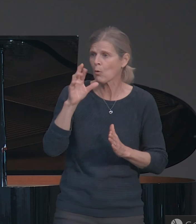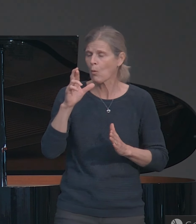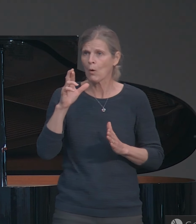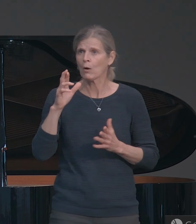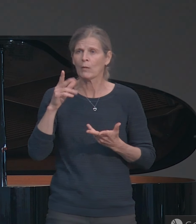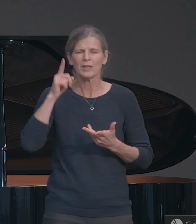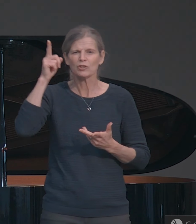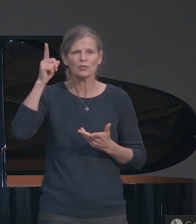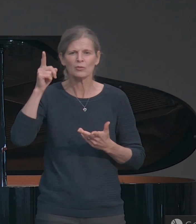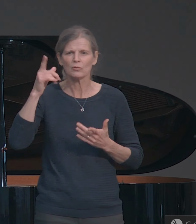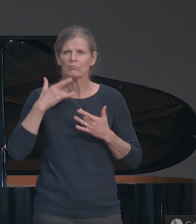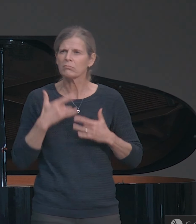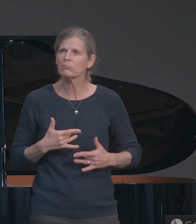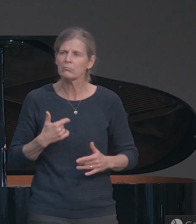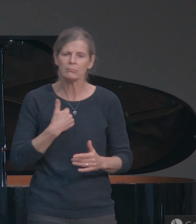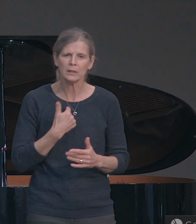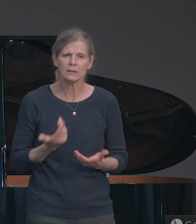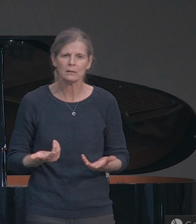me down here.